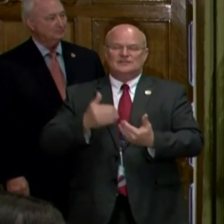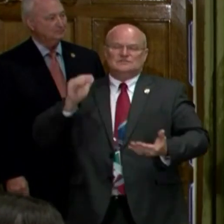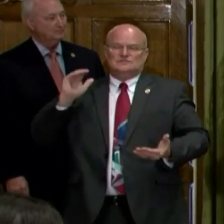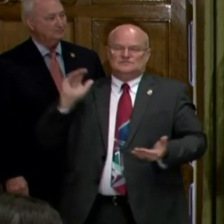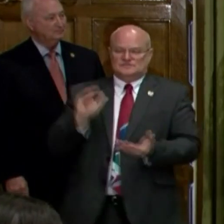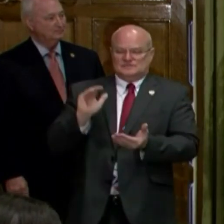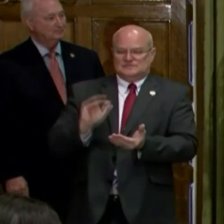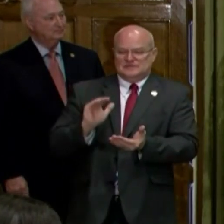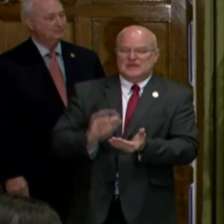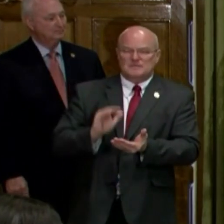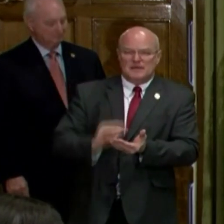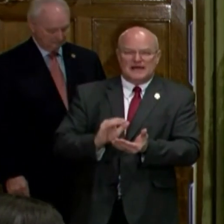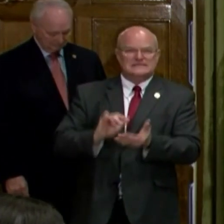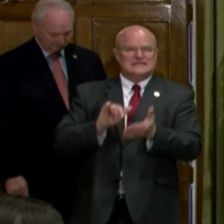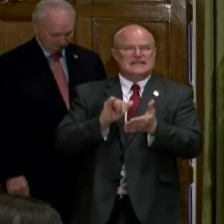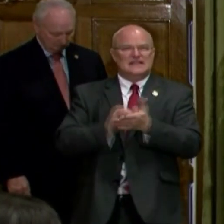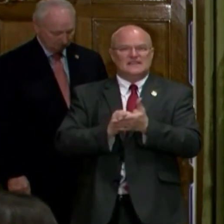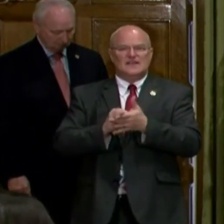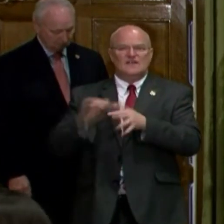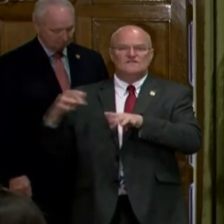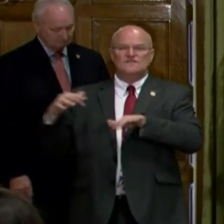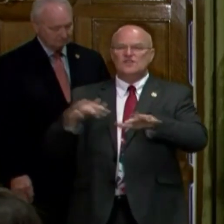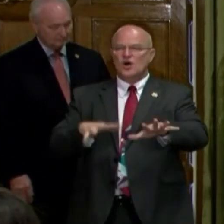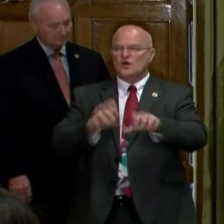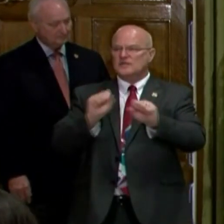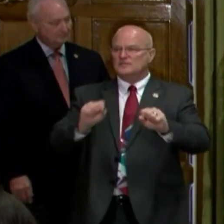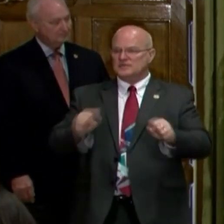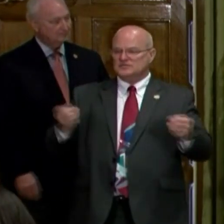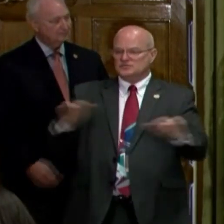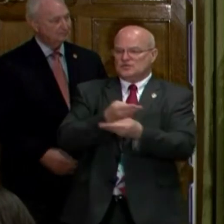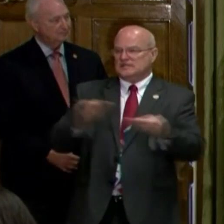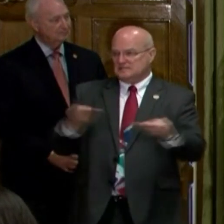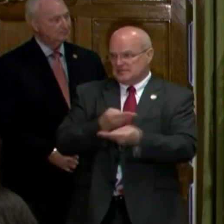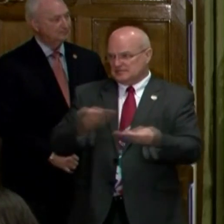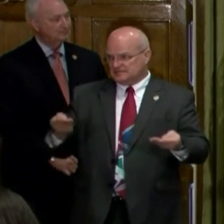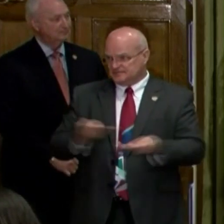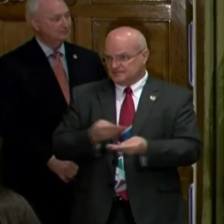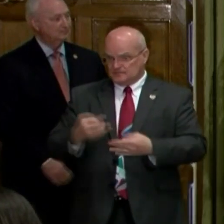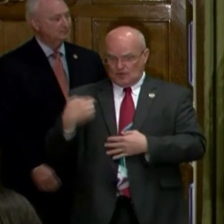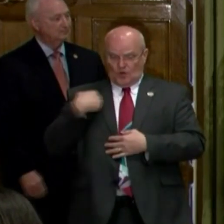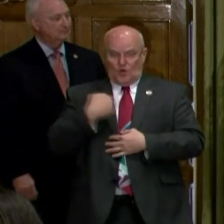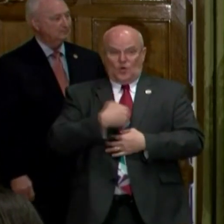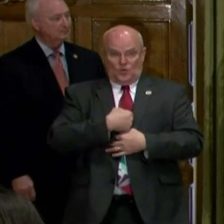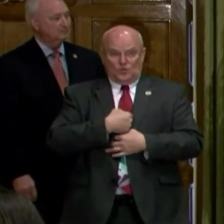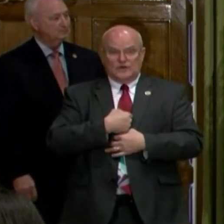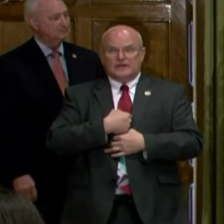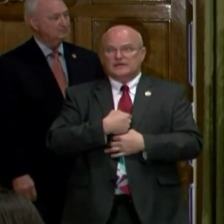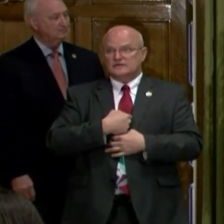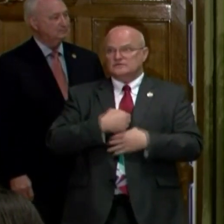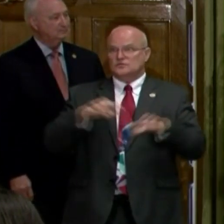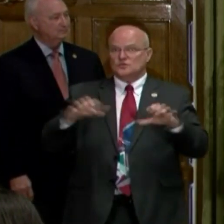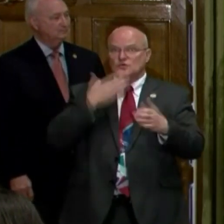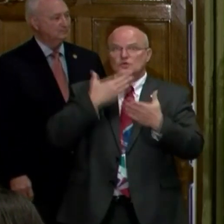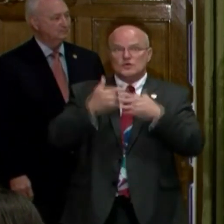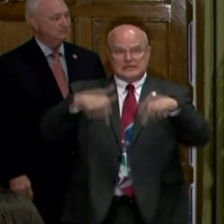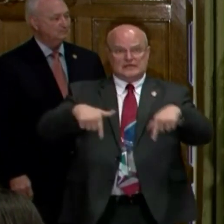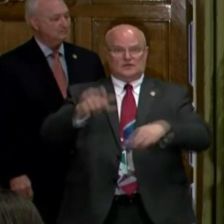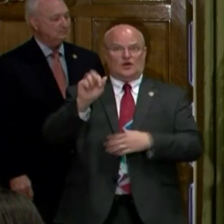minimizing the flow and the potential transmission. We're taking good steps in